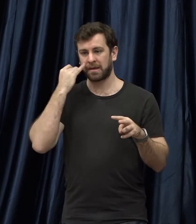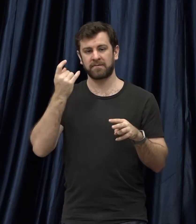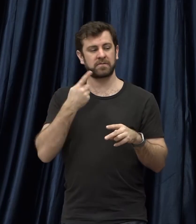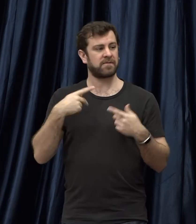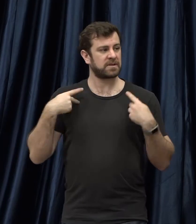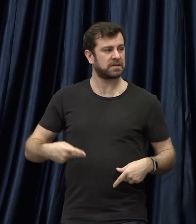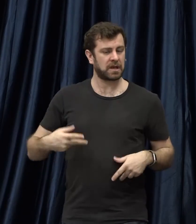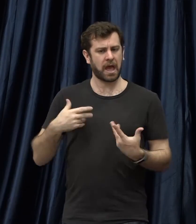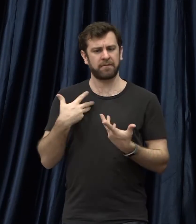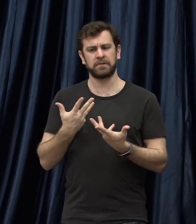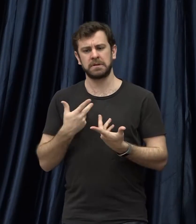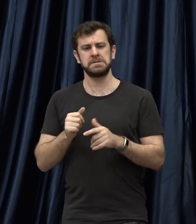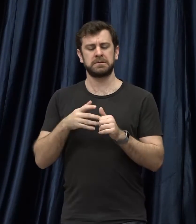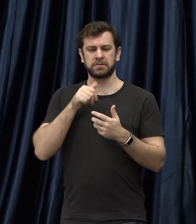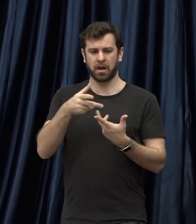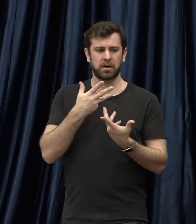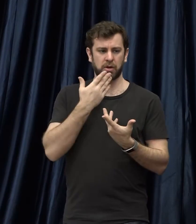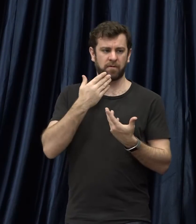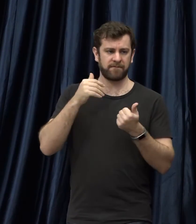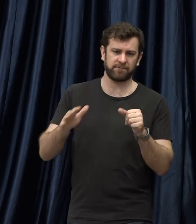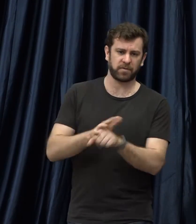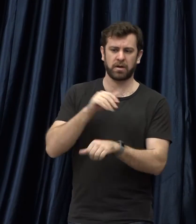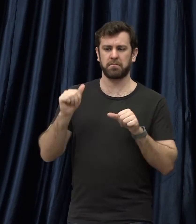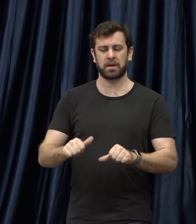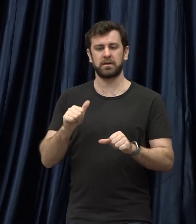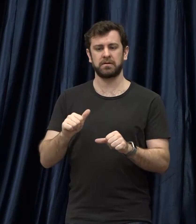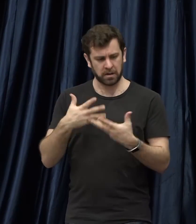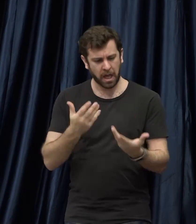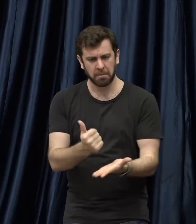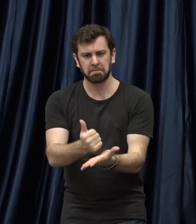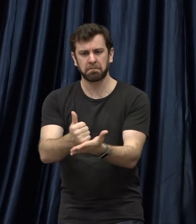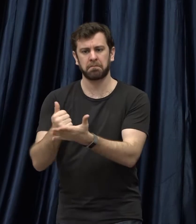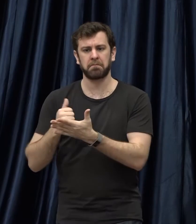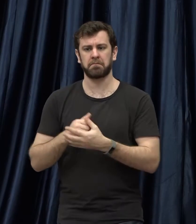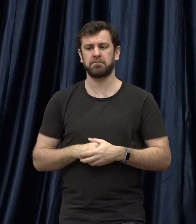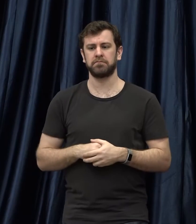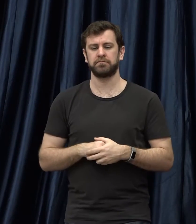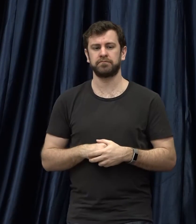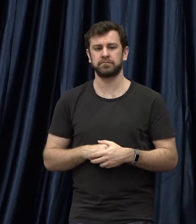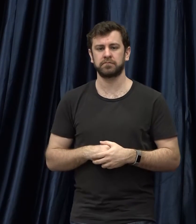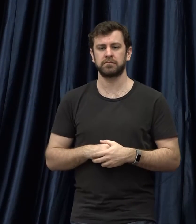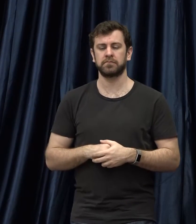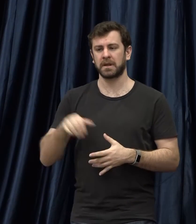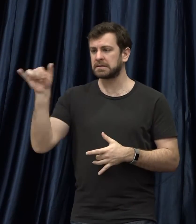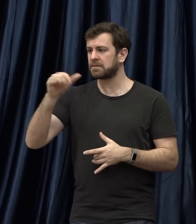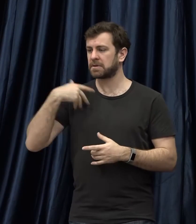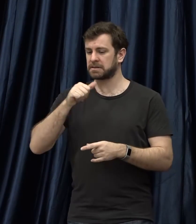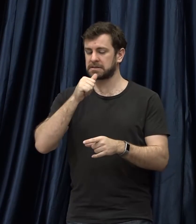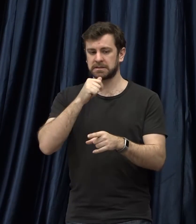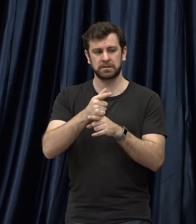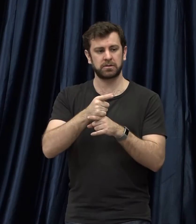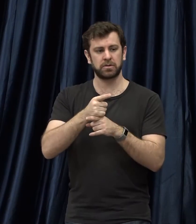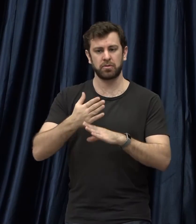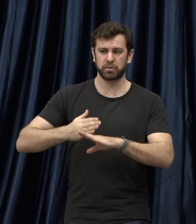him or her out of the masjid. Have the courage like our sister Husni, who protected her family member